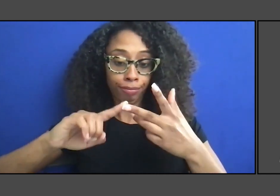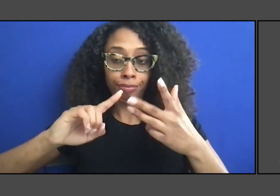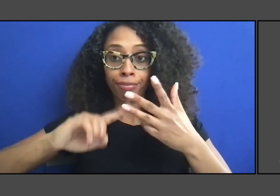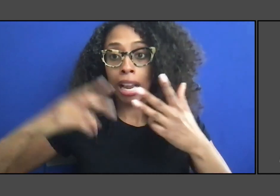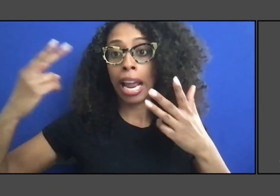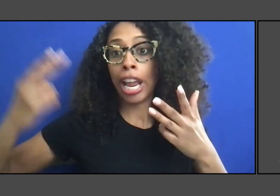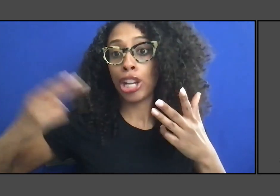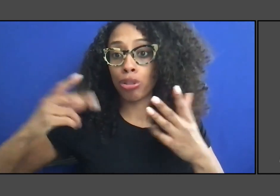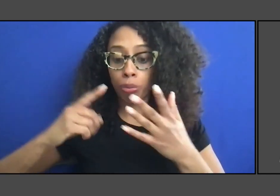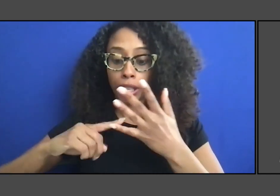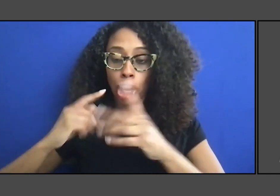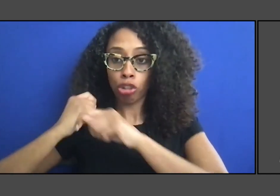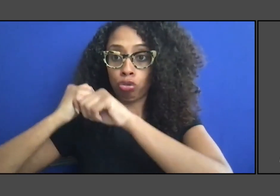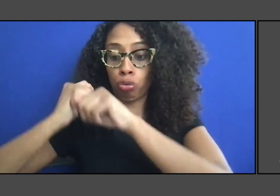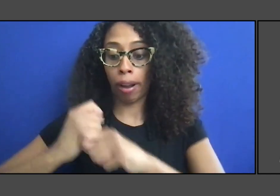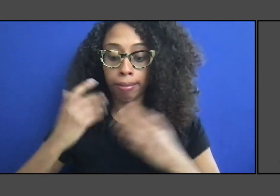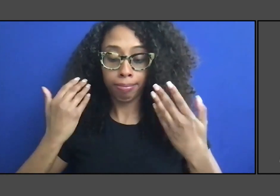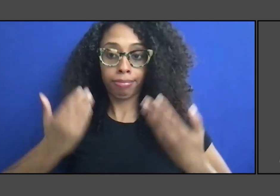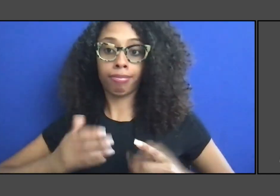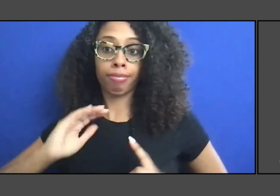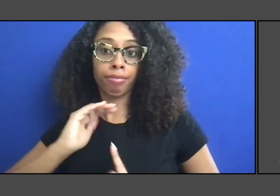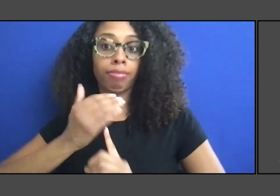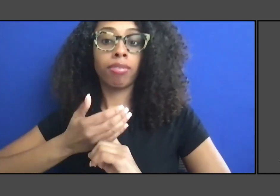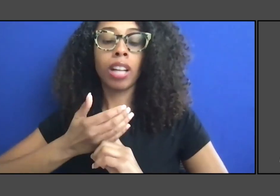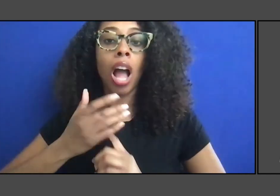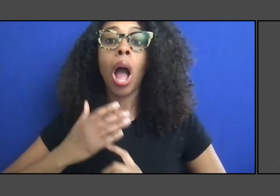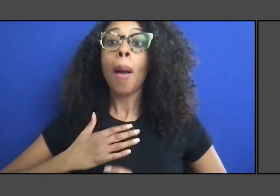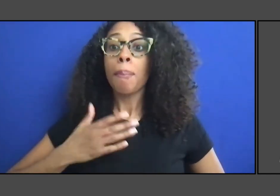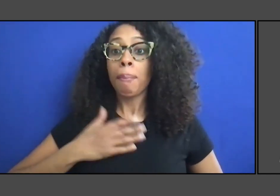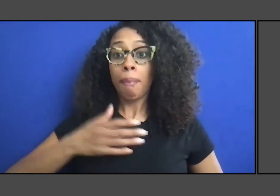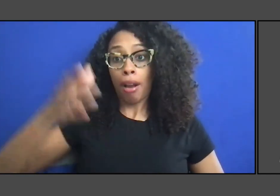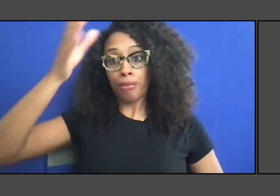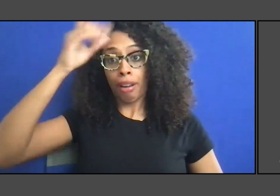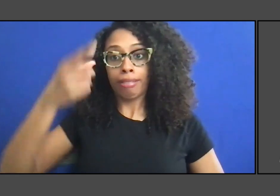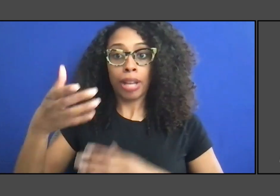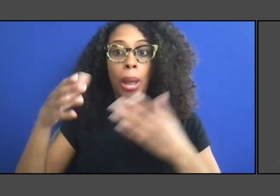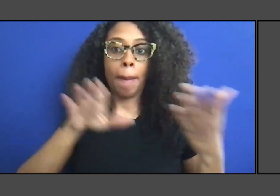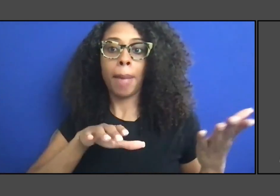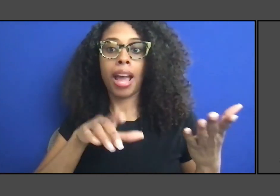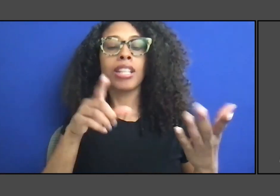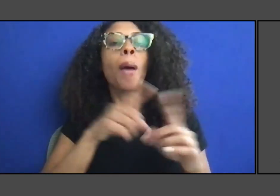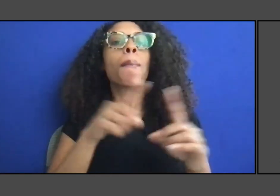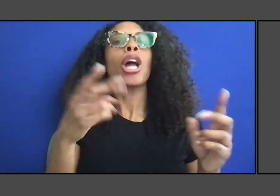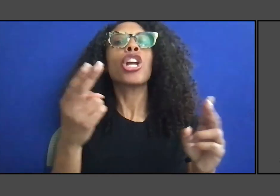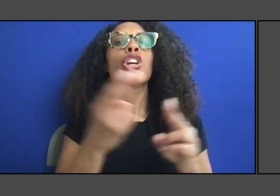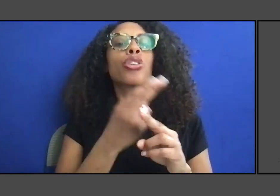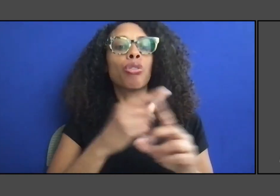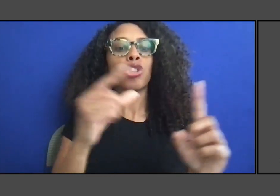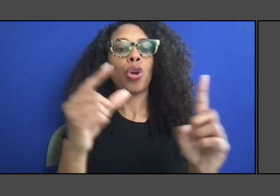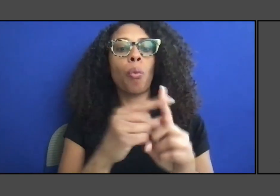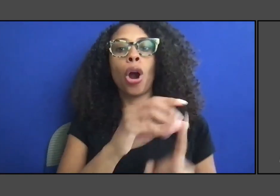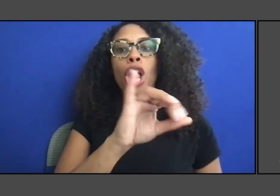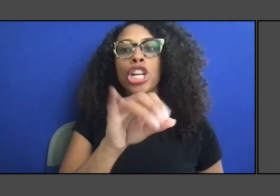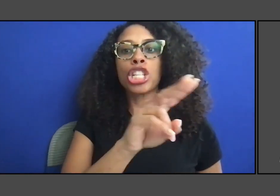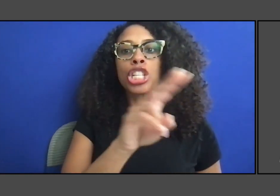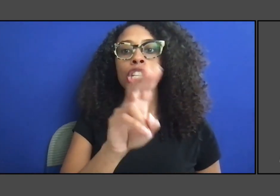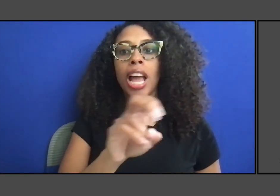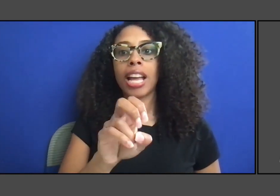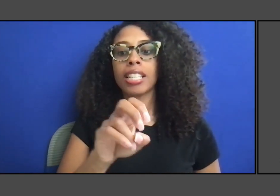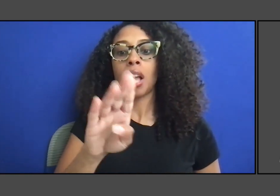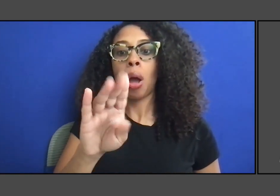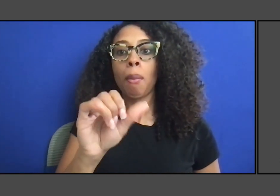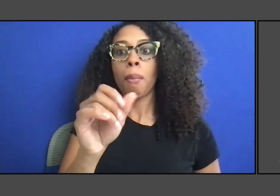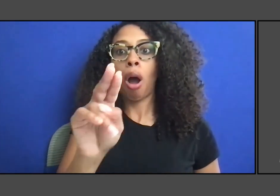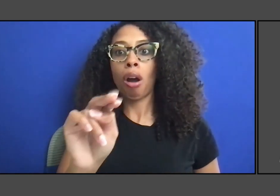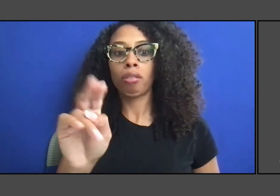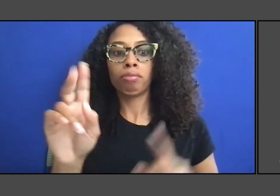know, my late father used to talk about, use that word jazzbo, which could also mean a way of behaving for a young